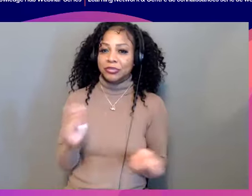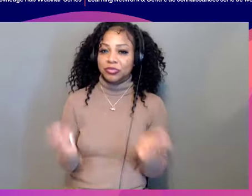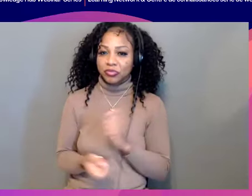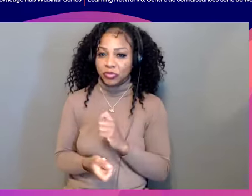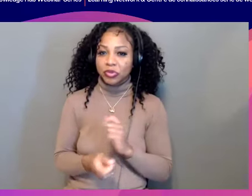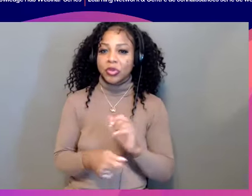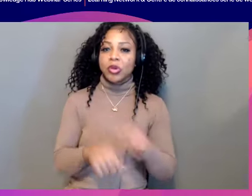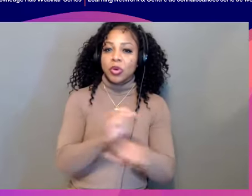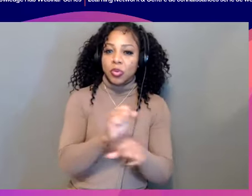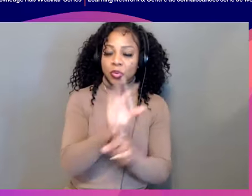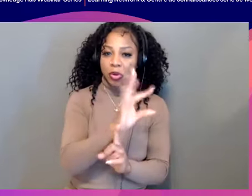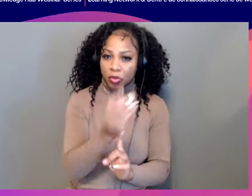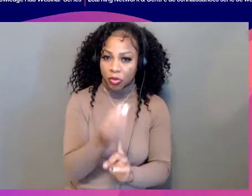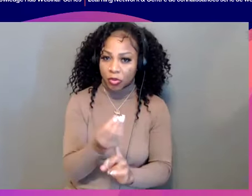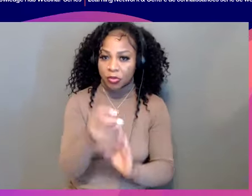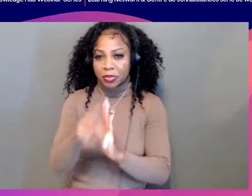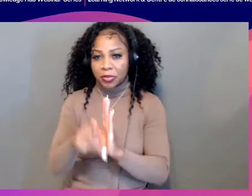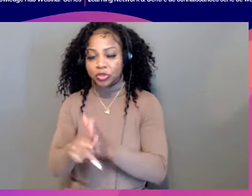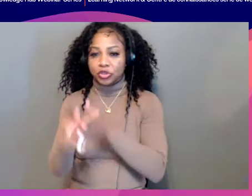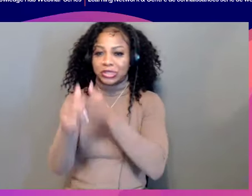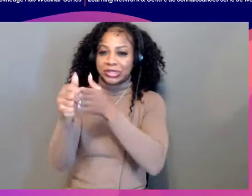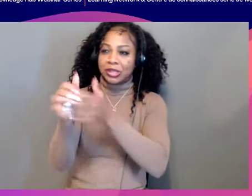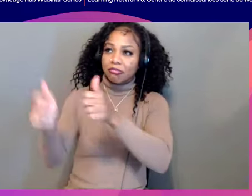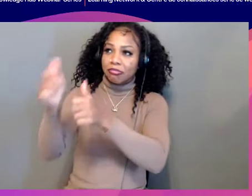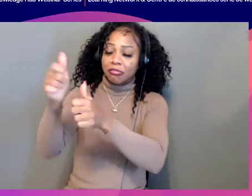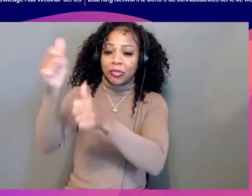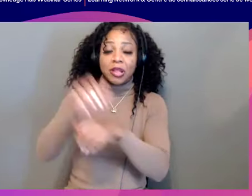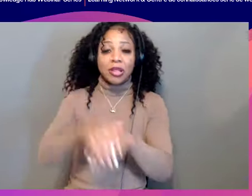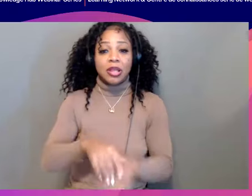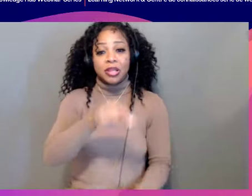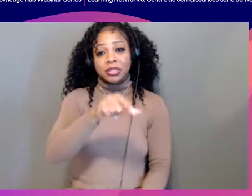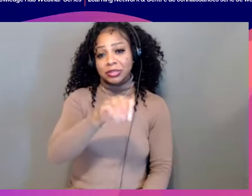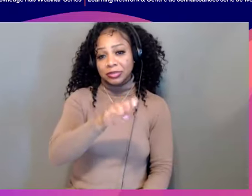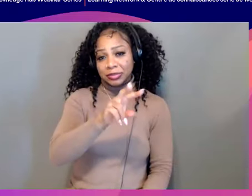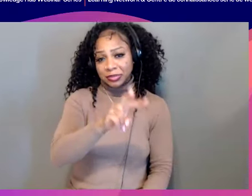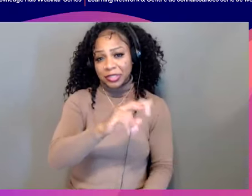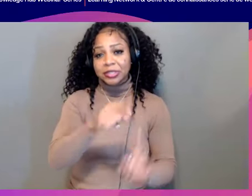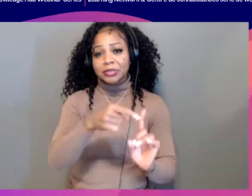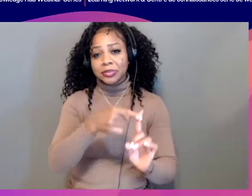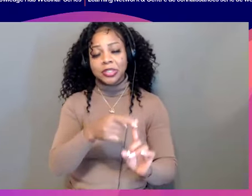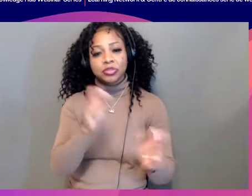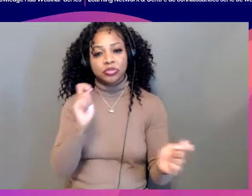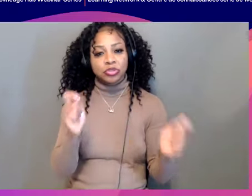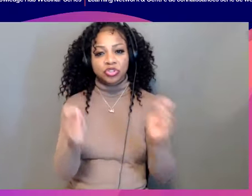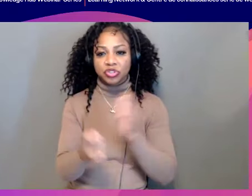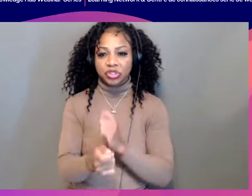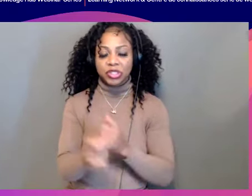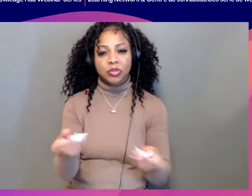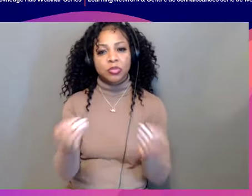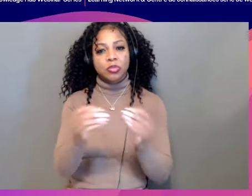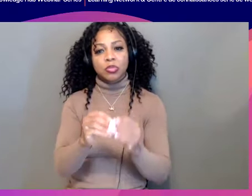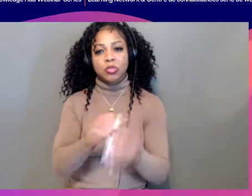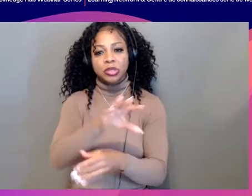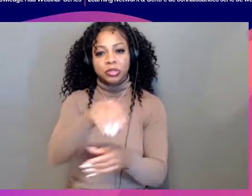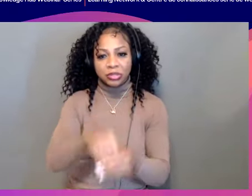culture, policies, and leadership. And in the gender-based violence sector, it's also about shifting to more inclusive understandings